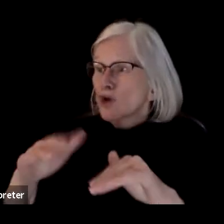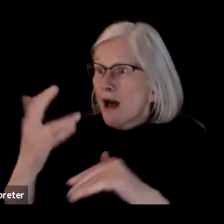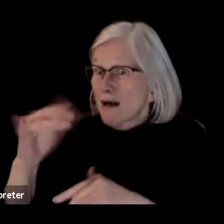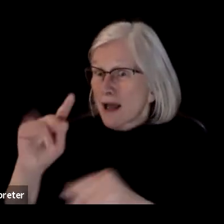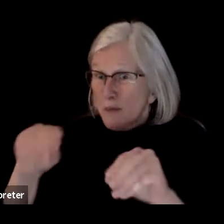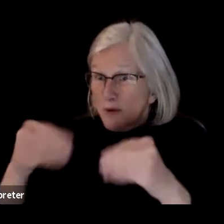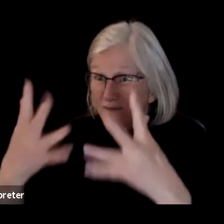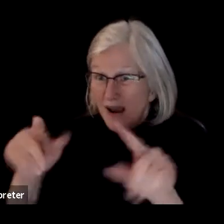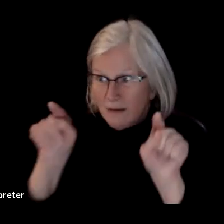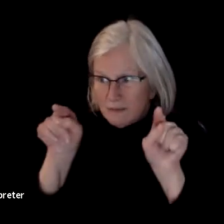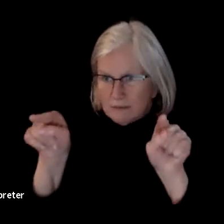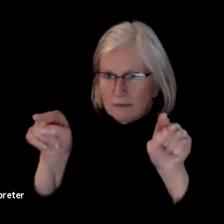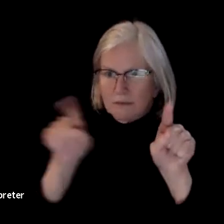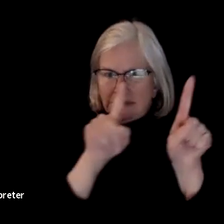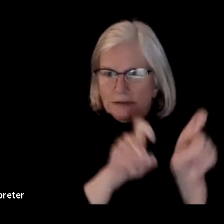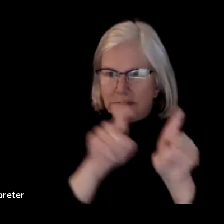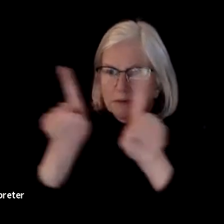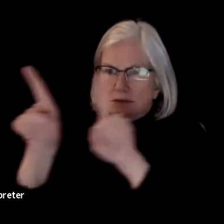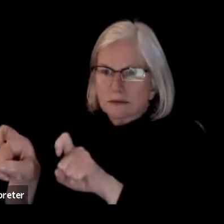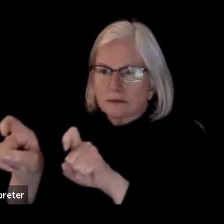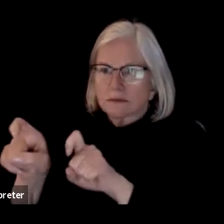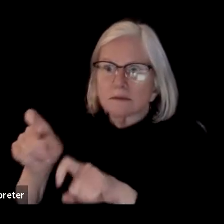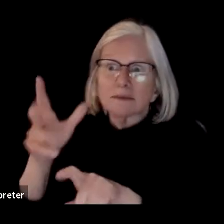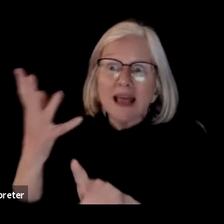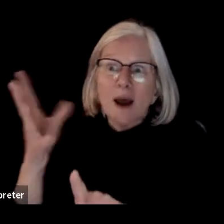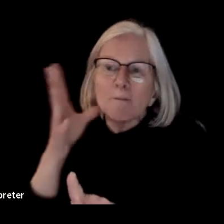parents to do the same and make